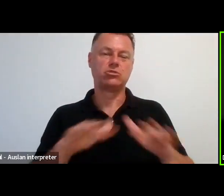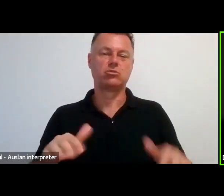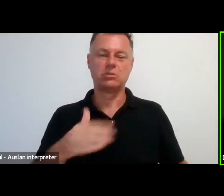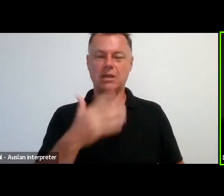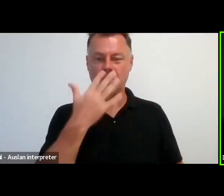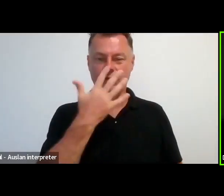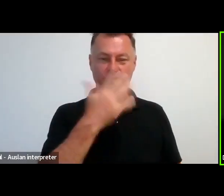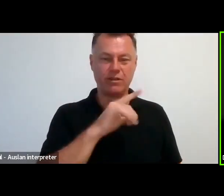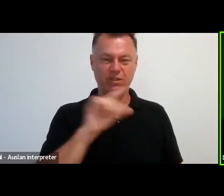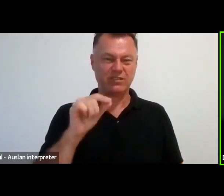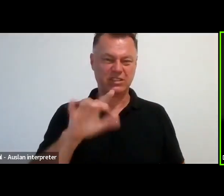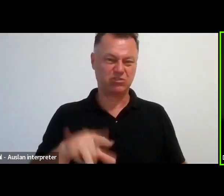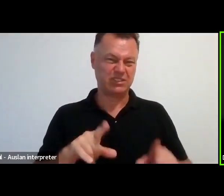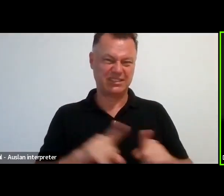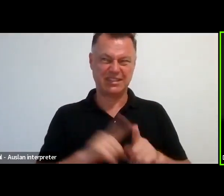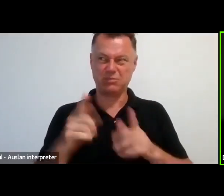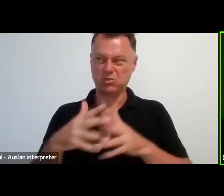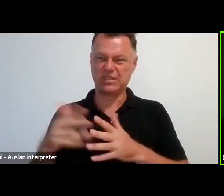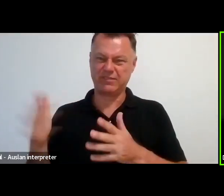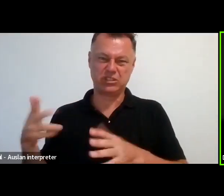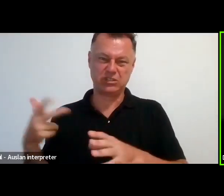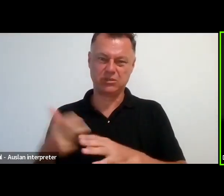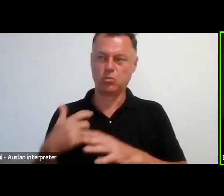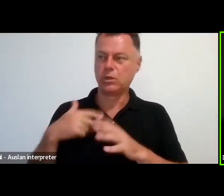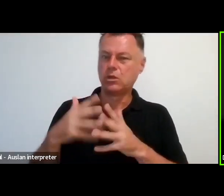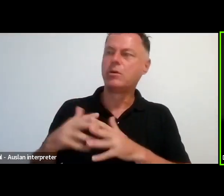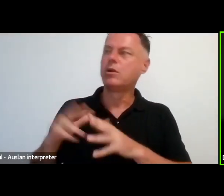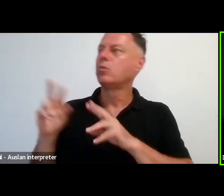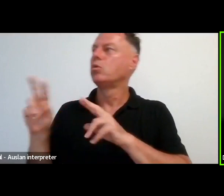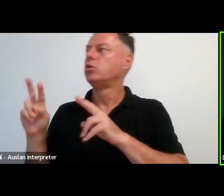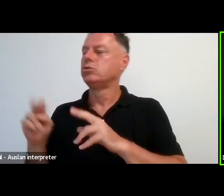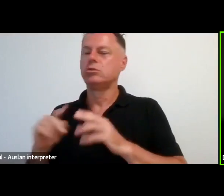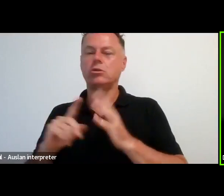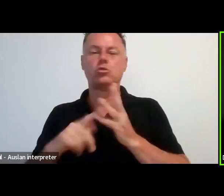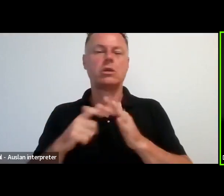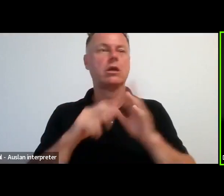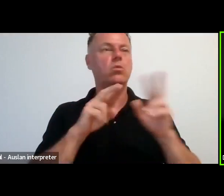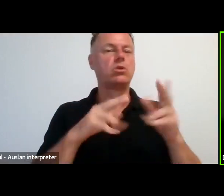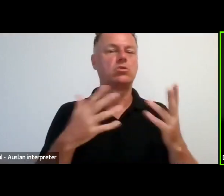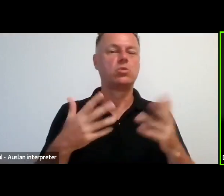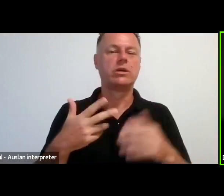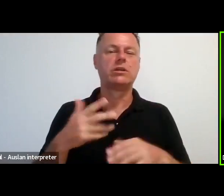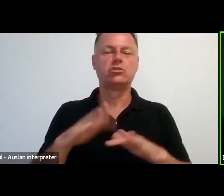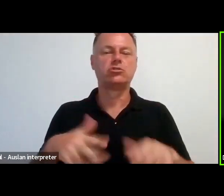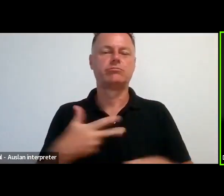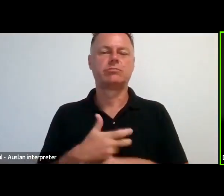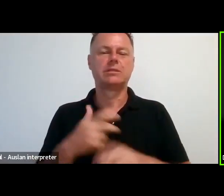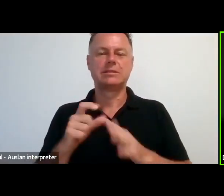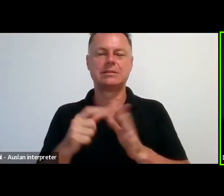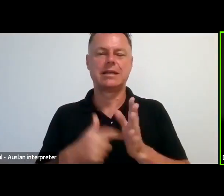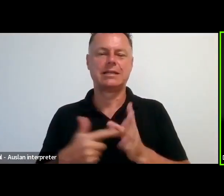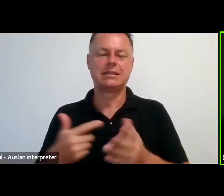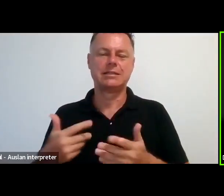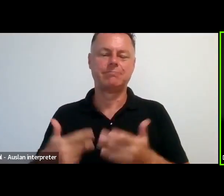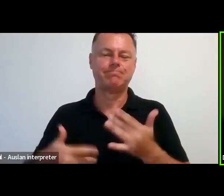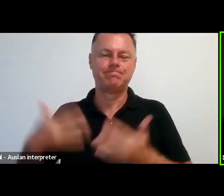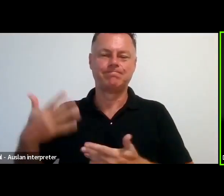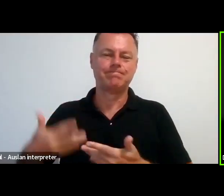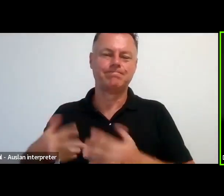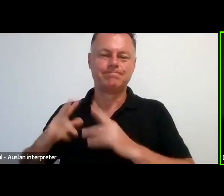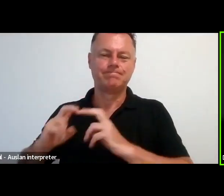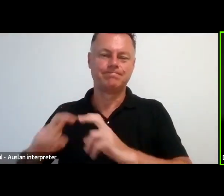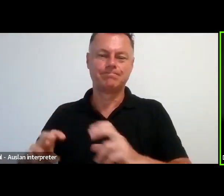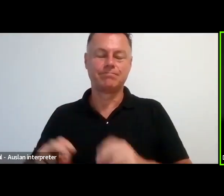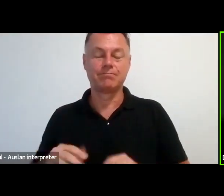we're certainly watching the data out of the US and UK and other places that have started these vaccinations closely. But so